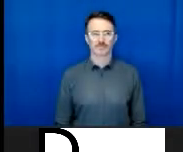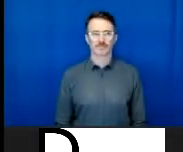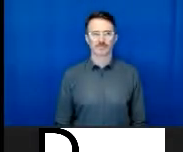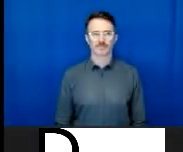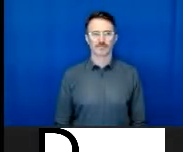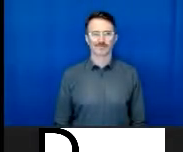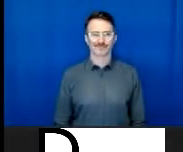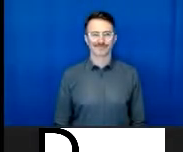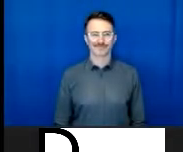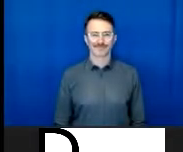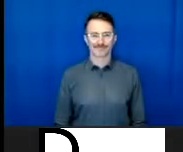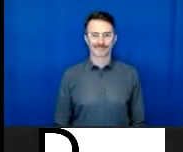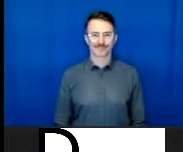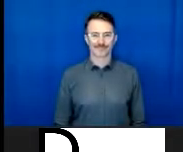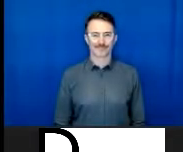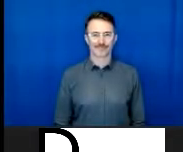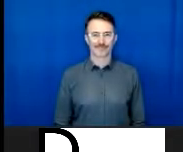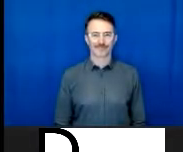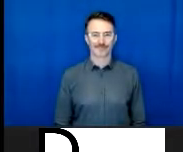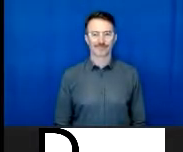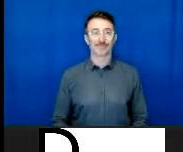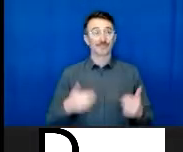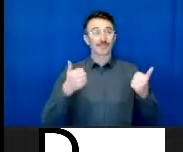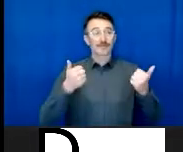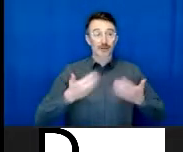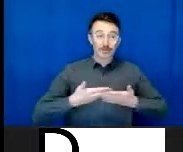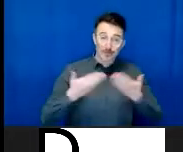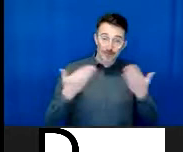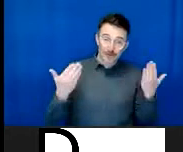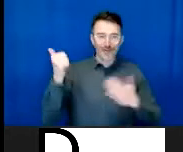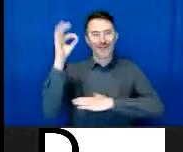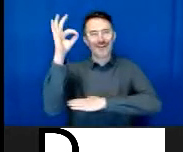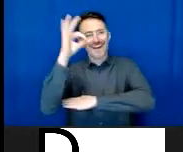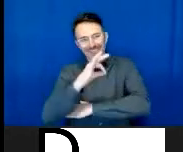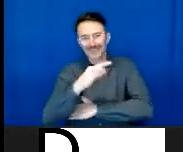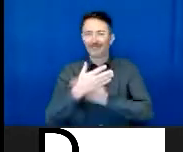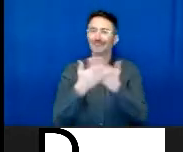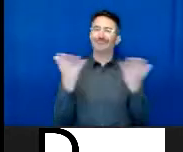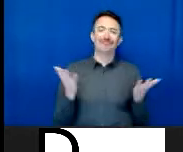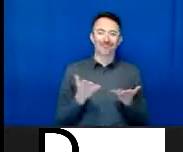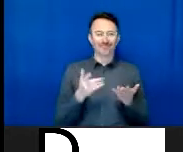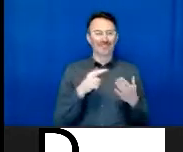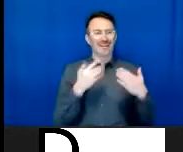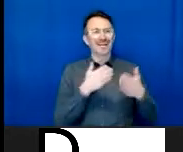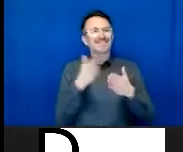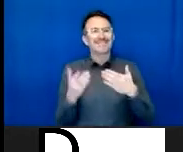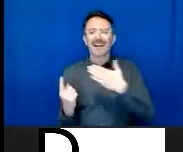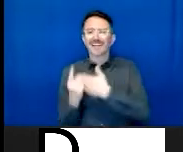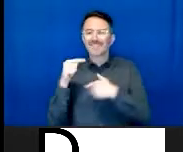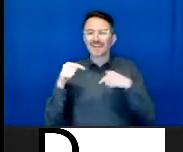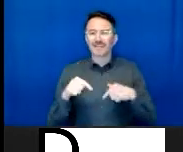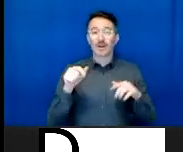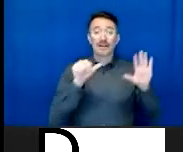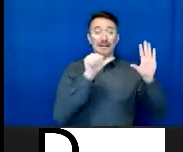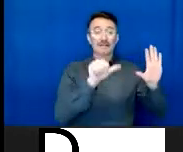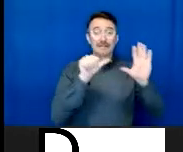Good morning, good afternoon, and good evening, everyone. Welcome to the side event of the 66th session of the Commission on the Status